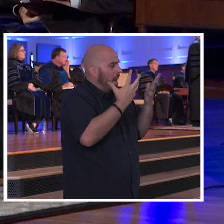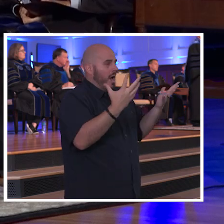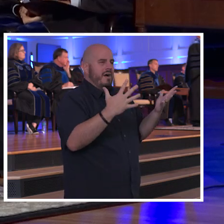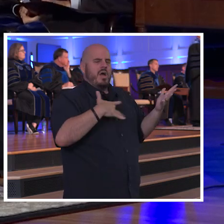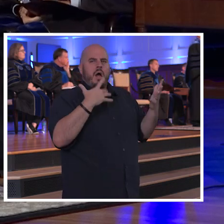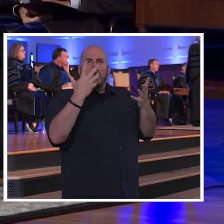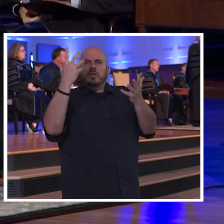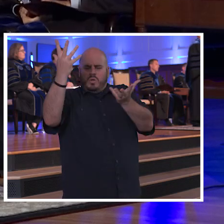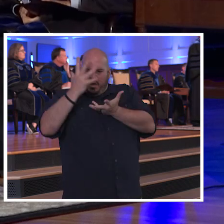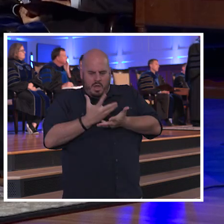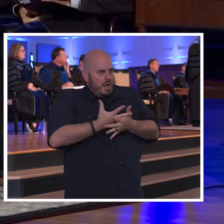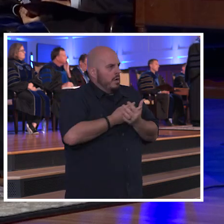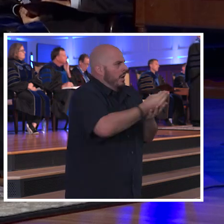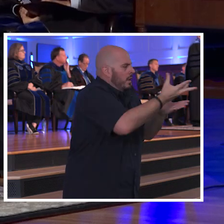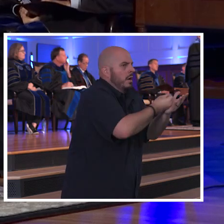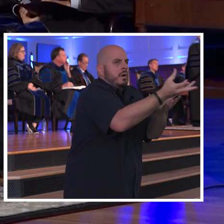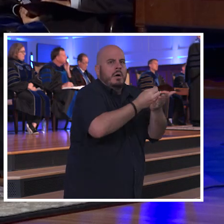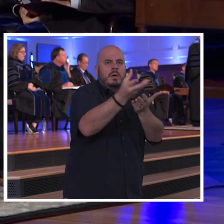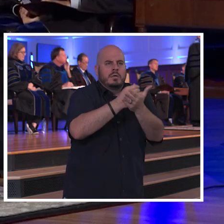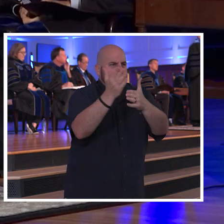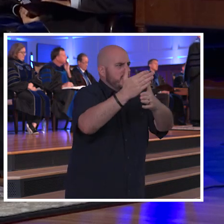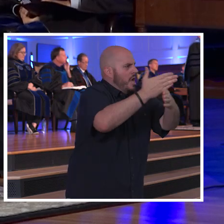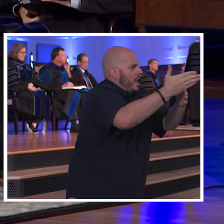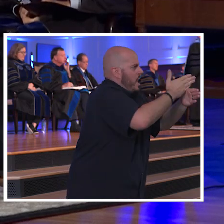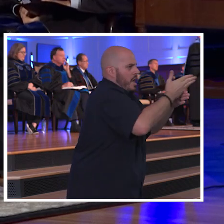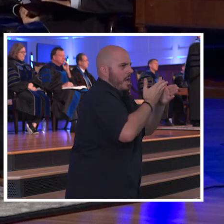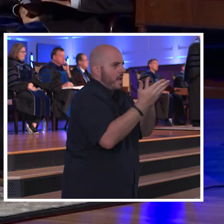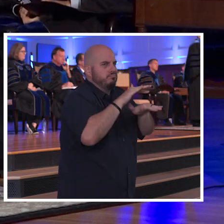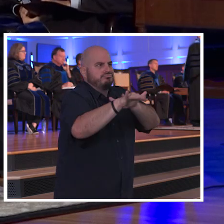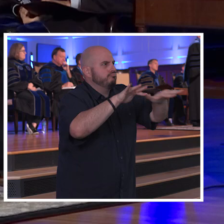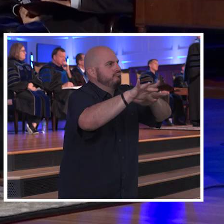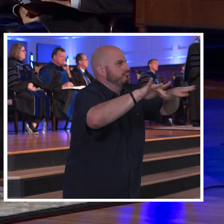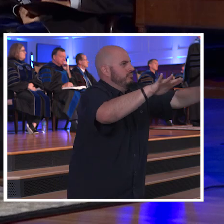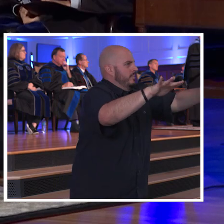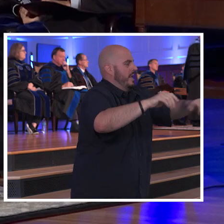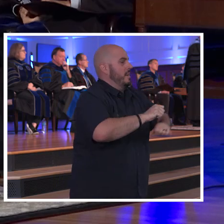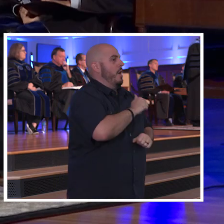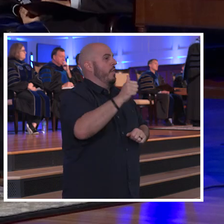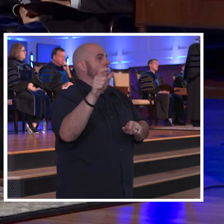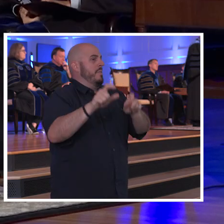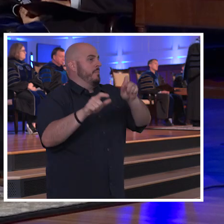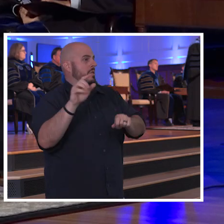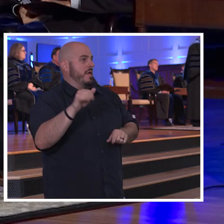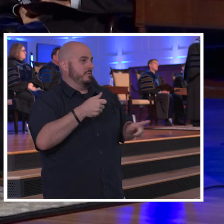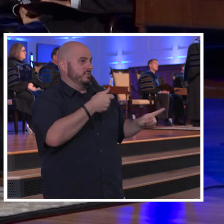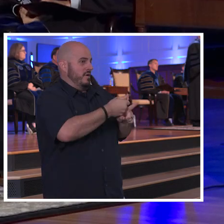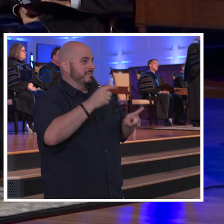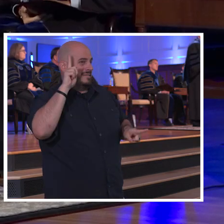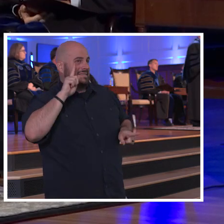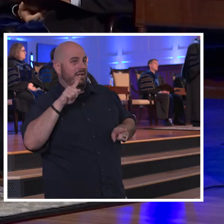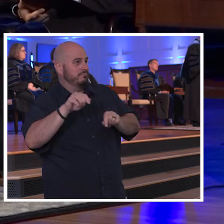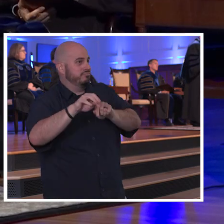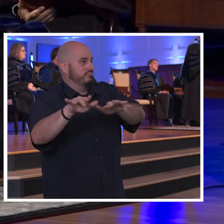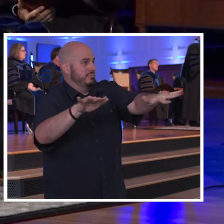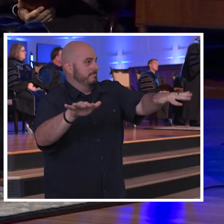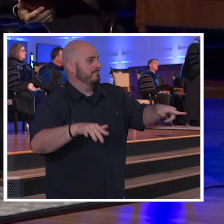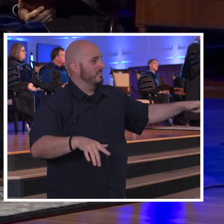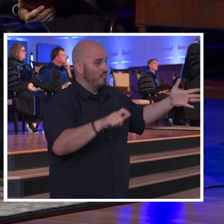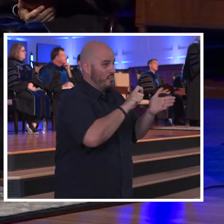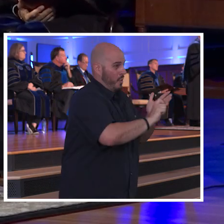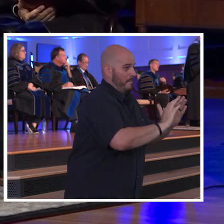and particularly those who, like her, could not hear. She wrote a book entitled Signs